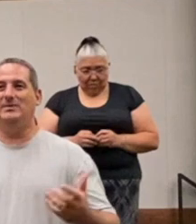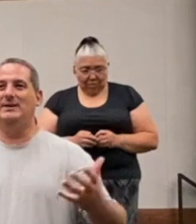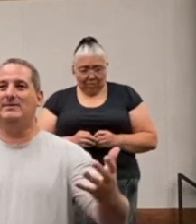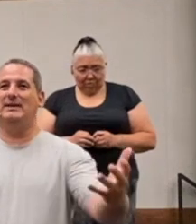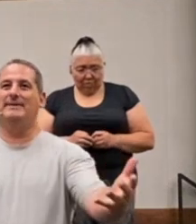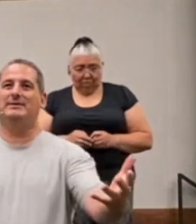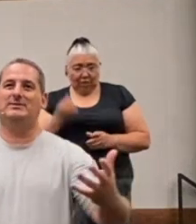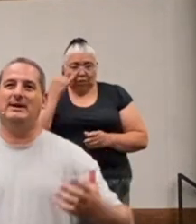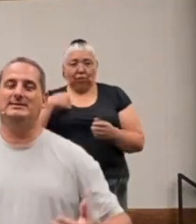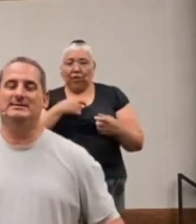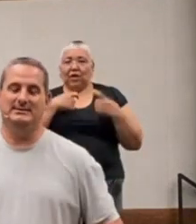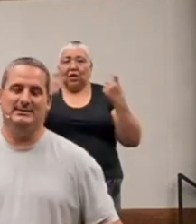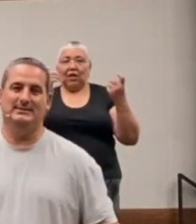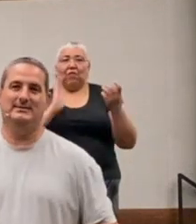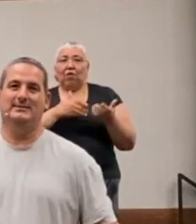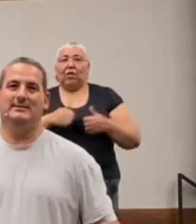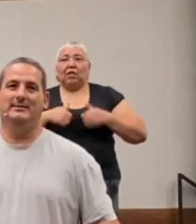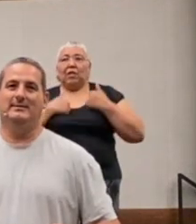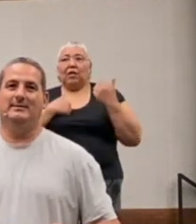And if we give our life to Christ,